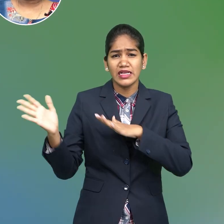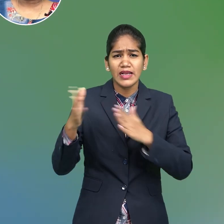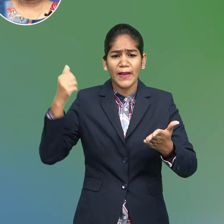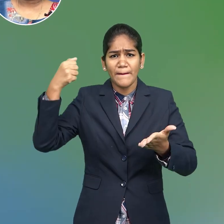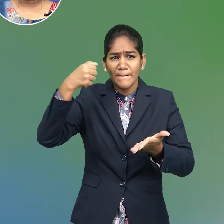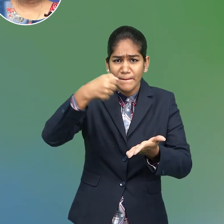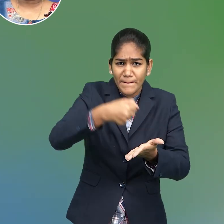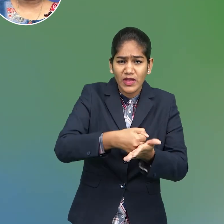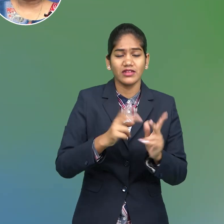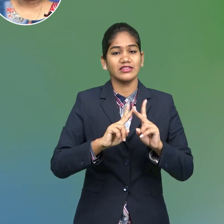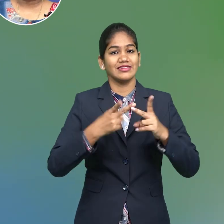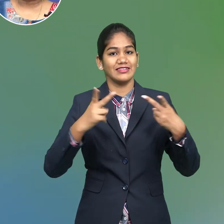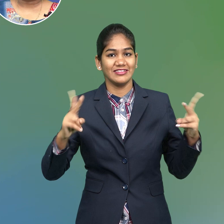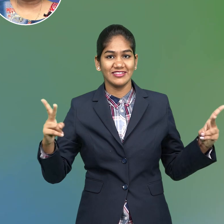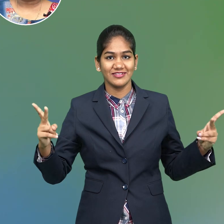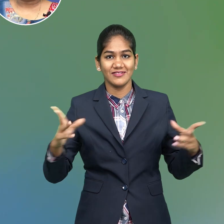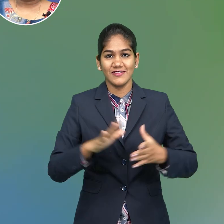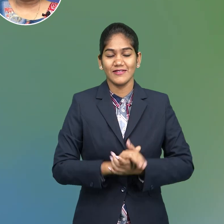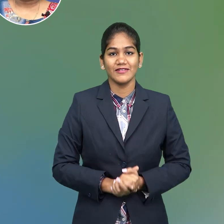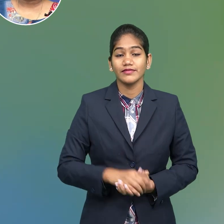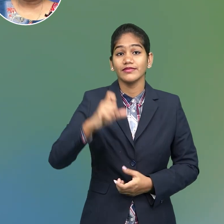pressure, etc.